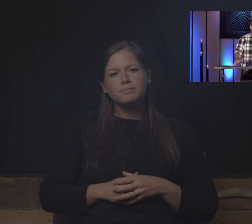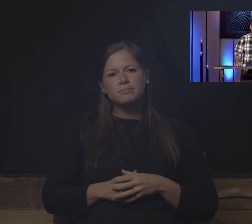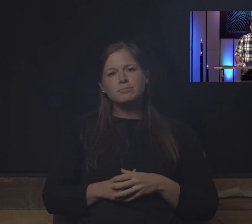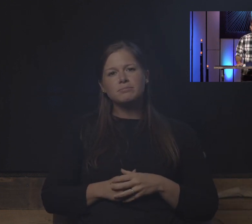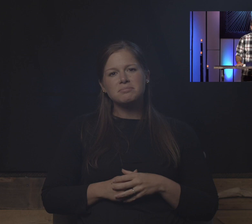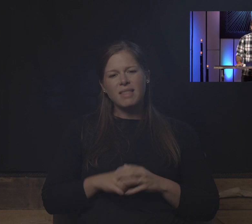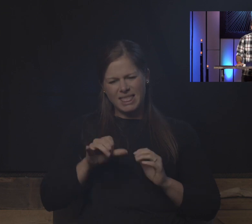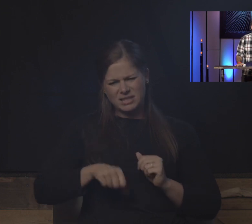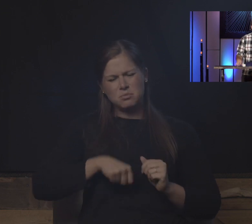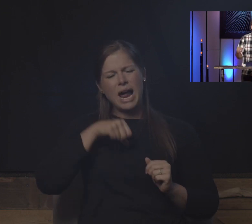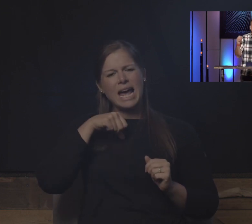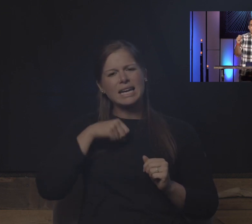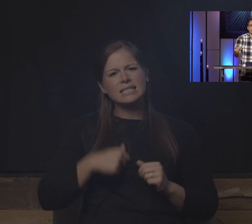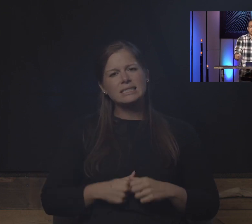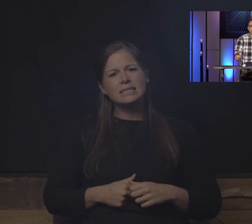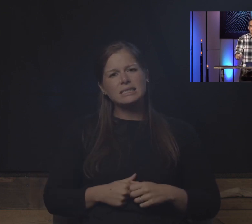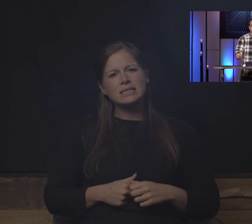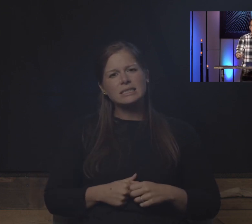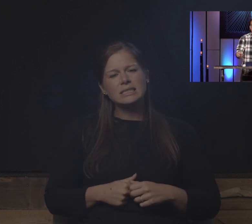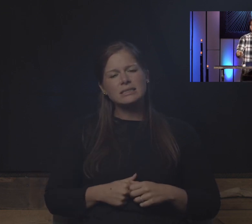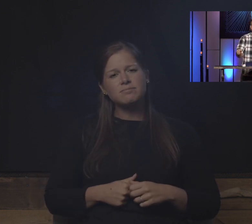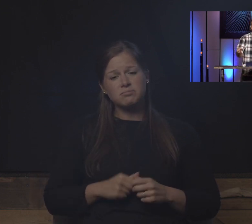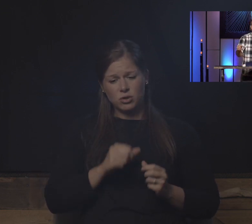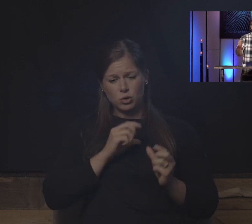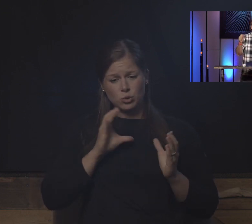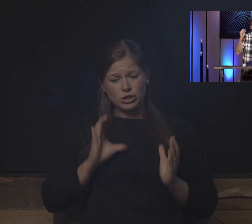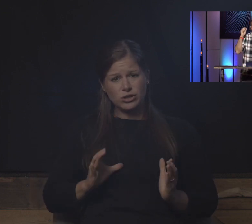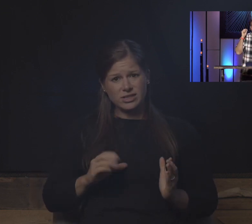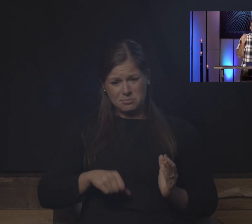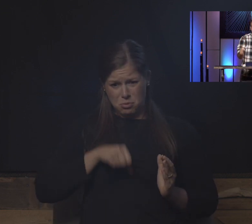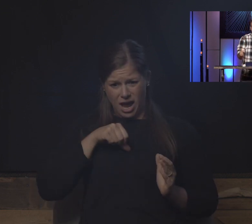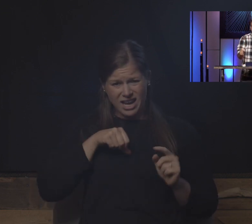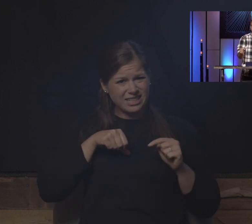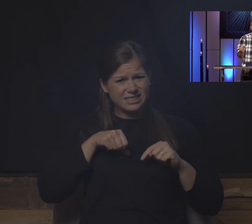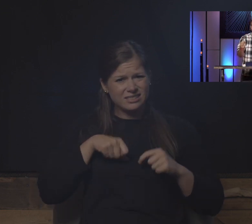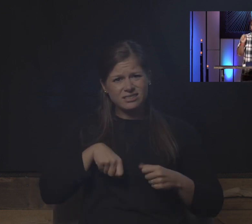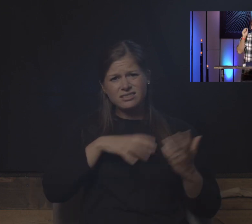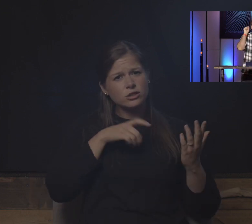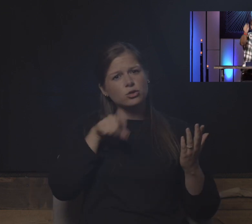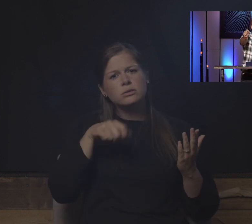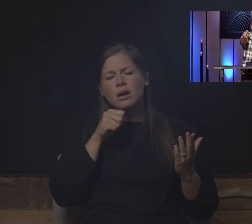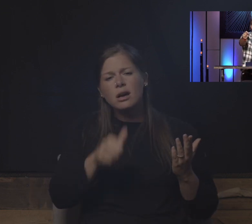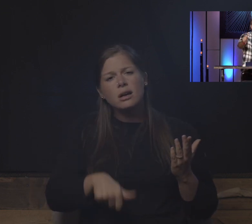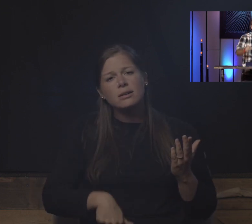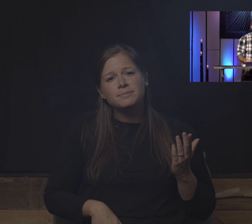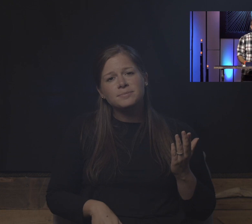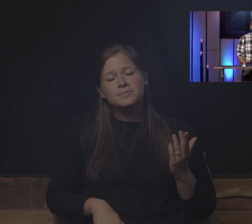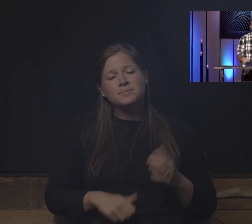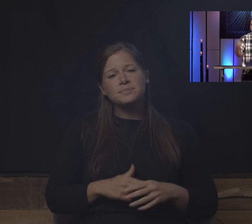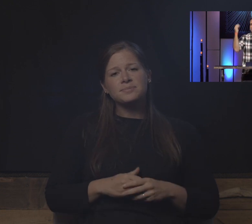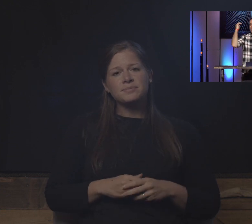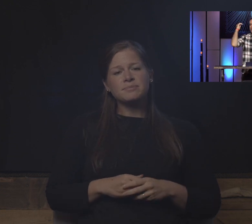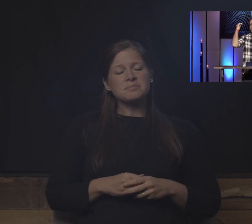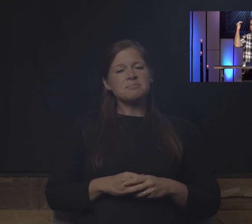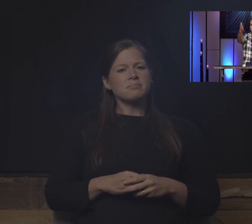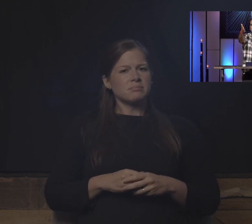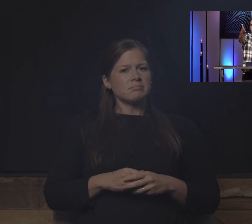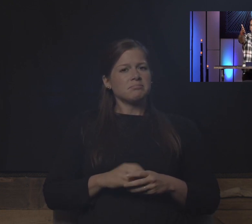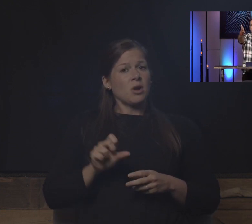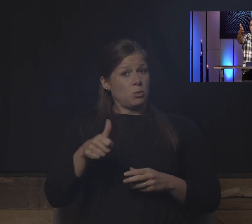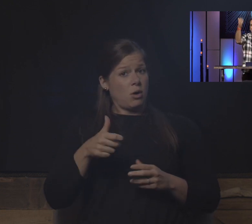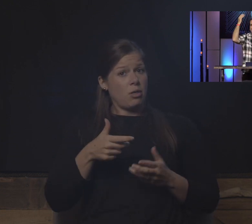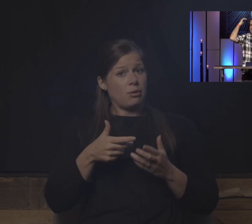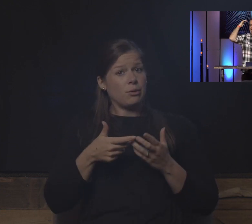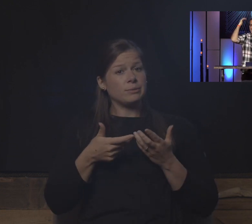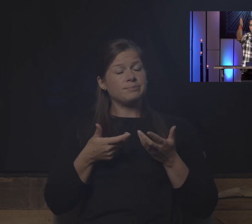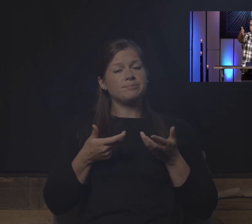for pride. Especially the kind of pride that looks out at non-Christians and goes, what's up